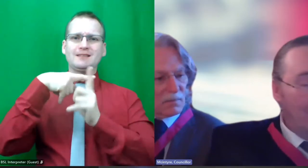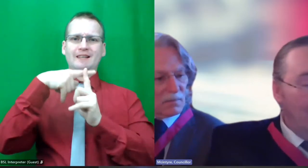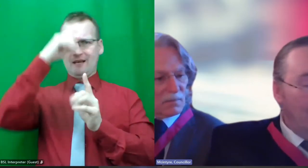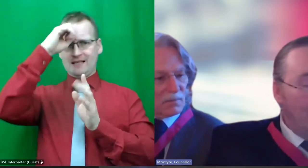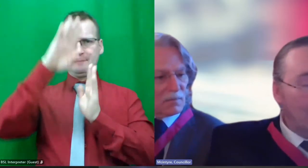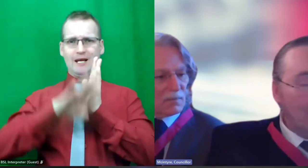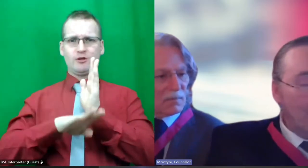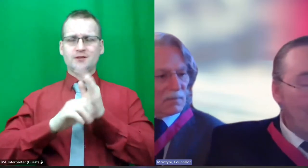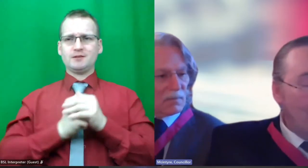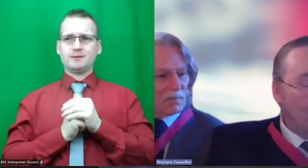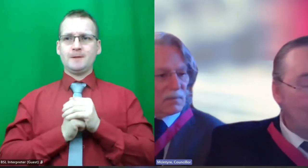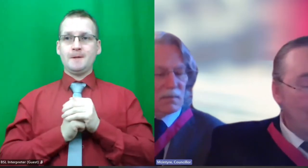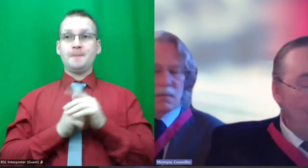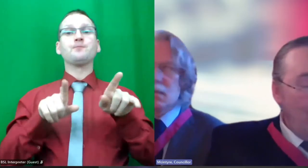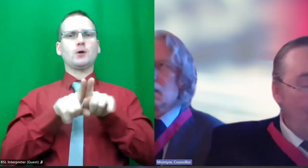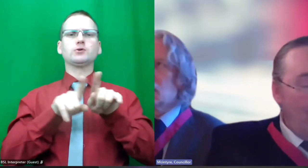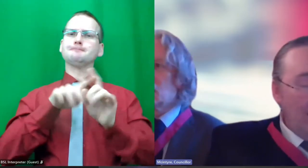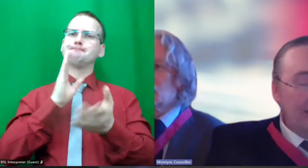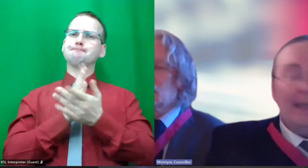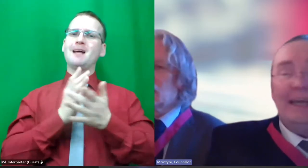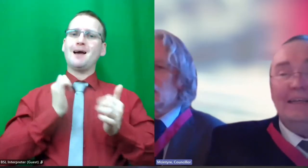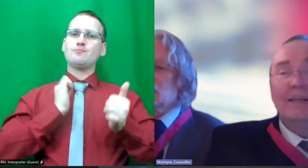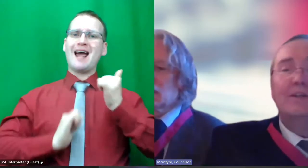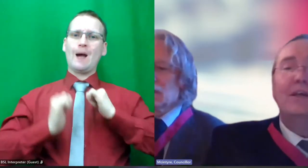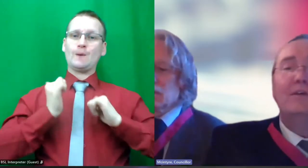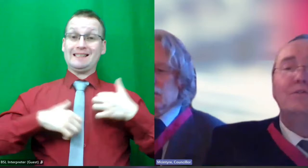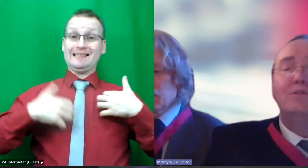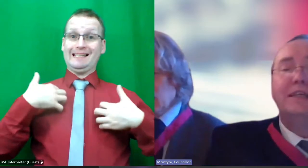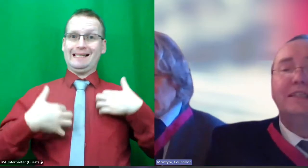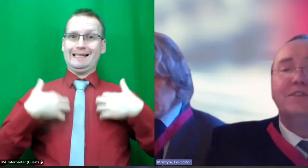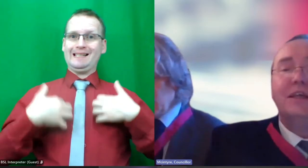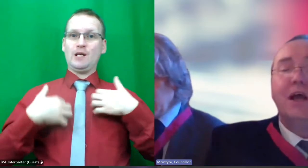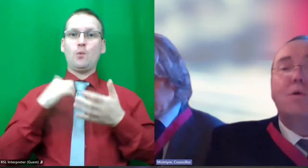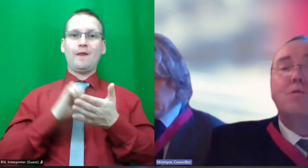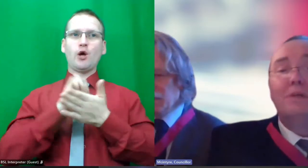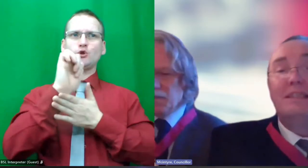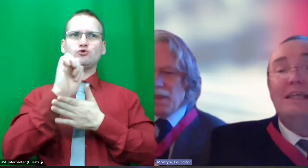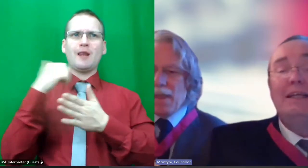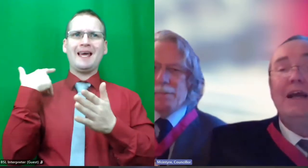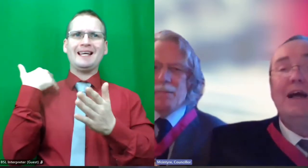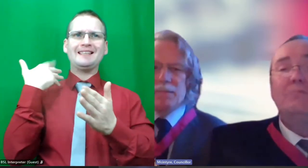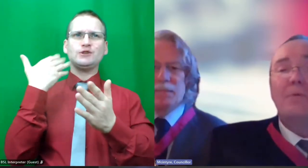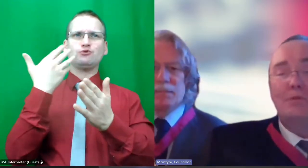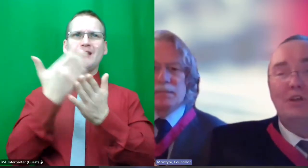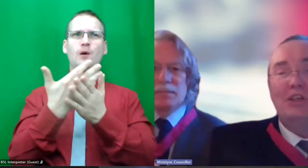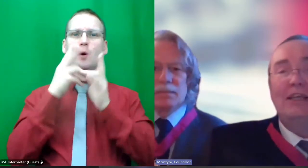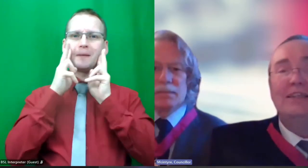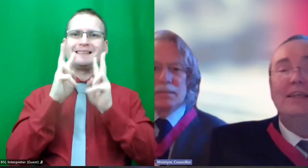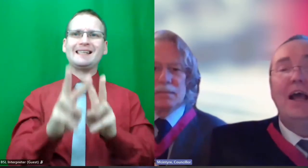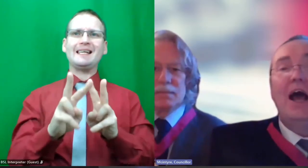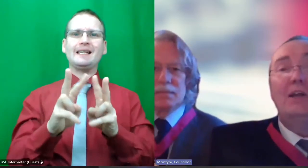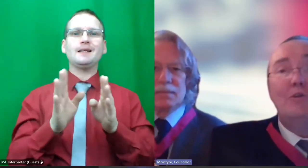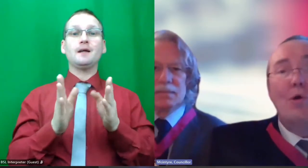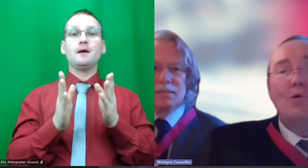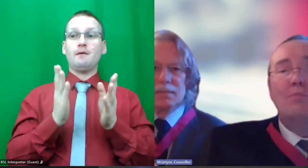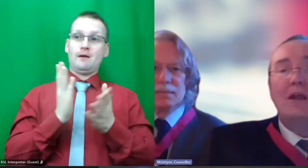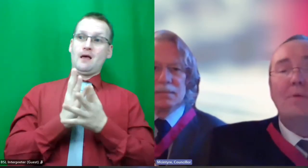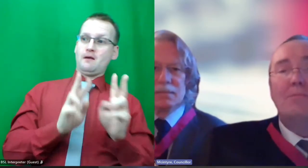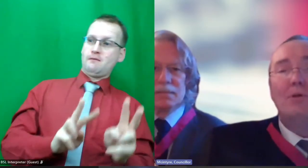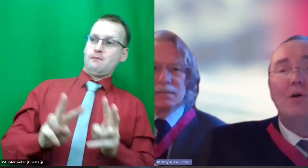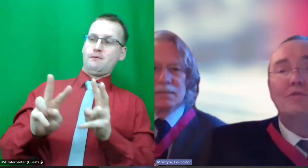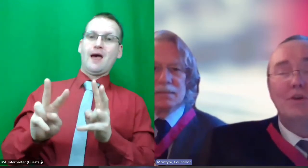experience. They were also proud and keen that the cultural history would be seen and appreciated and